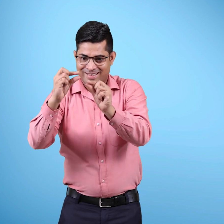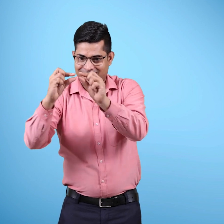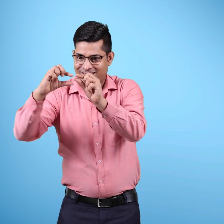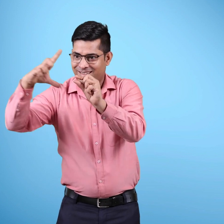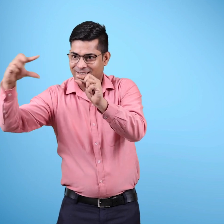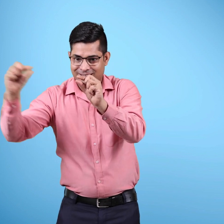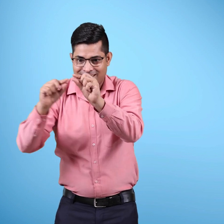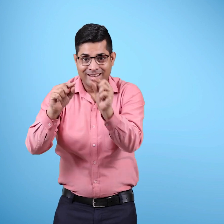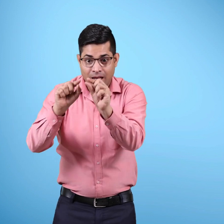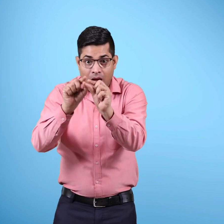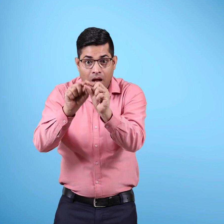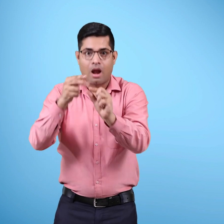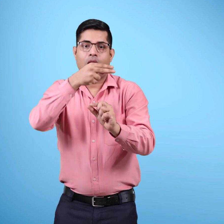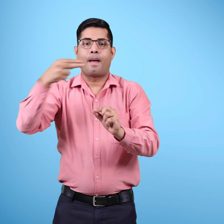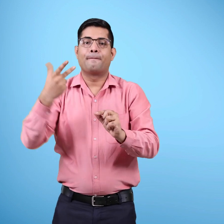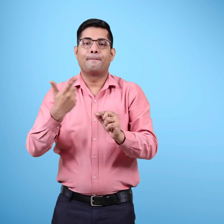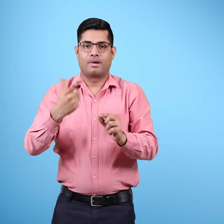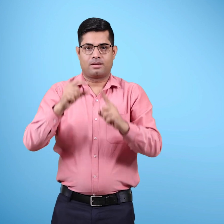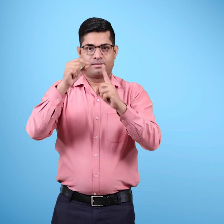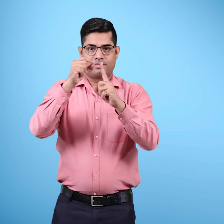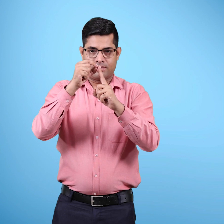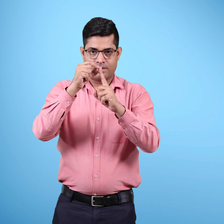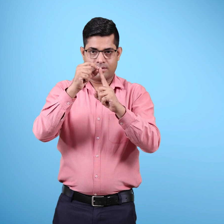by which it is attached to the stem